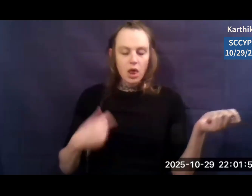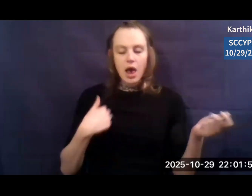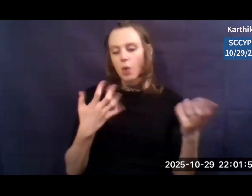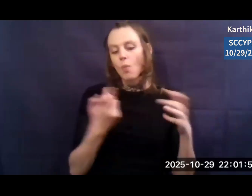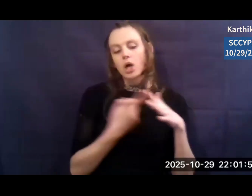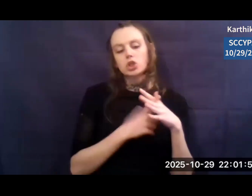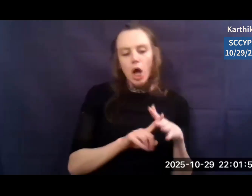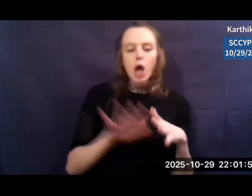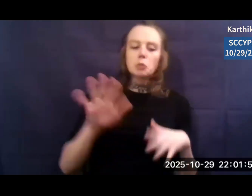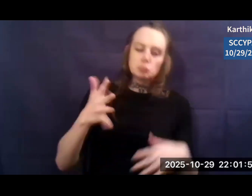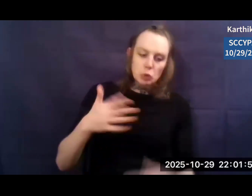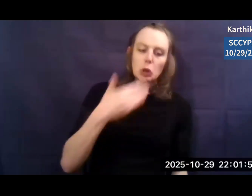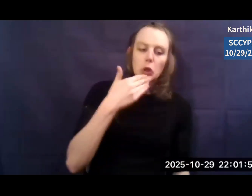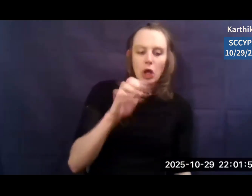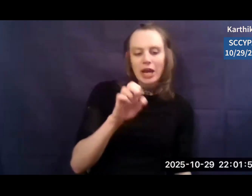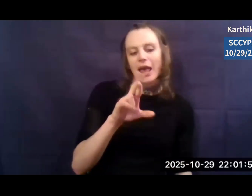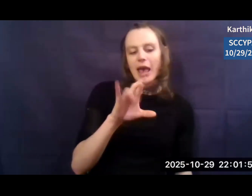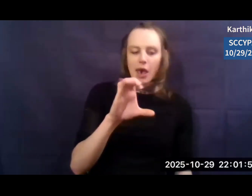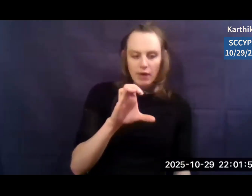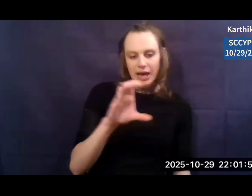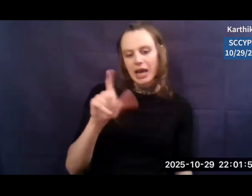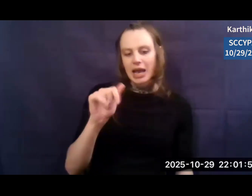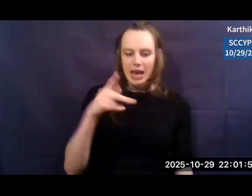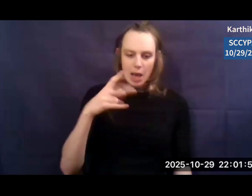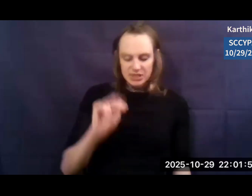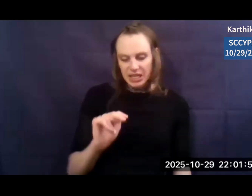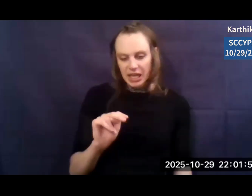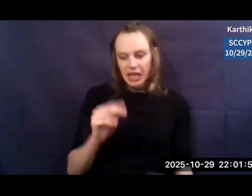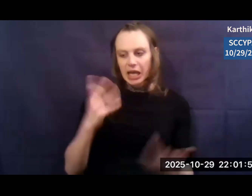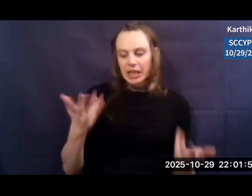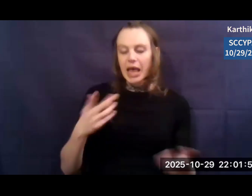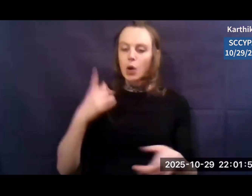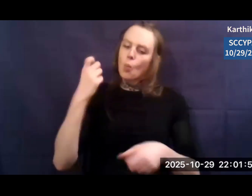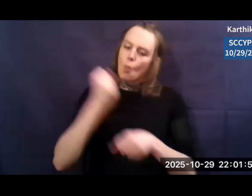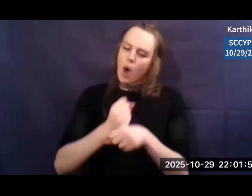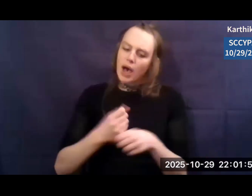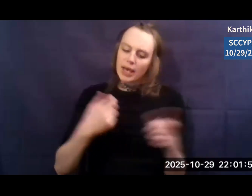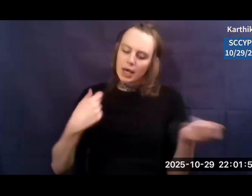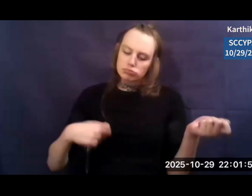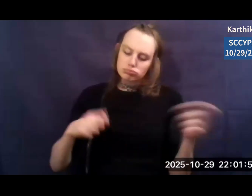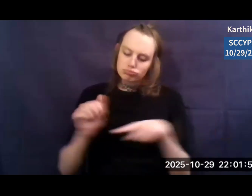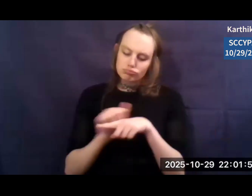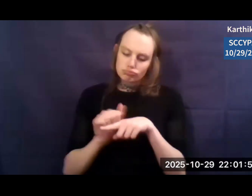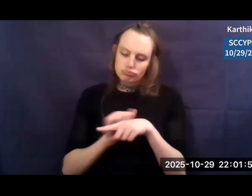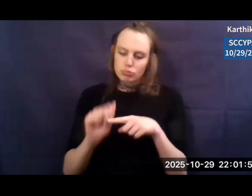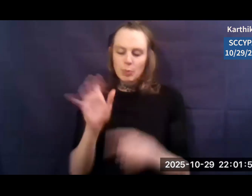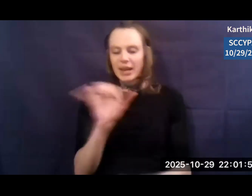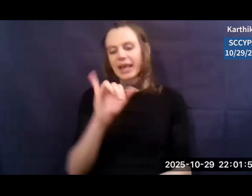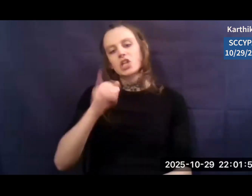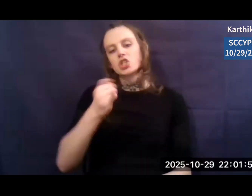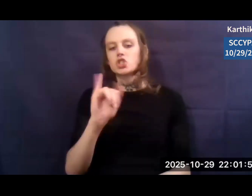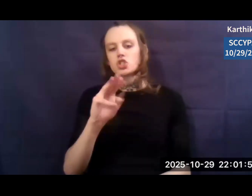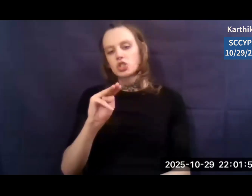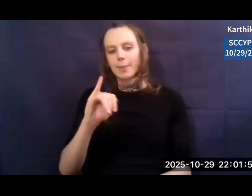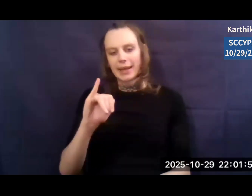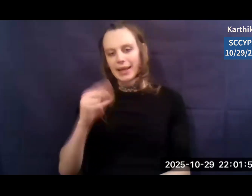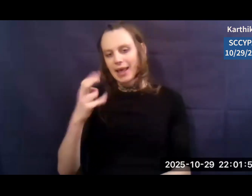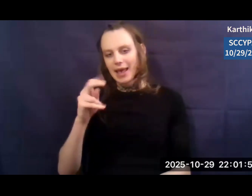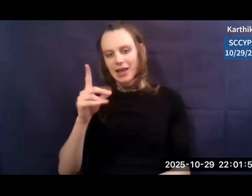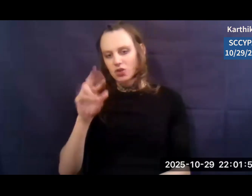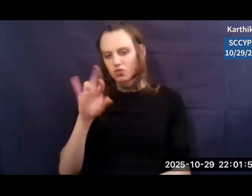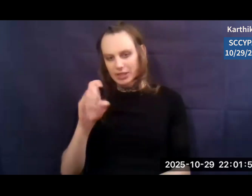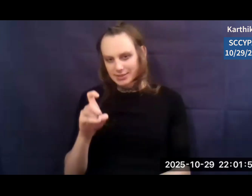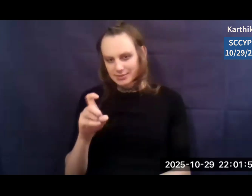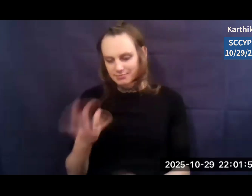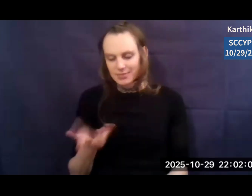and then be like rounding like Jimi Hendrix skill level by like 1 year in. And that these are not practical or like reasonable goals to have